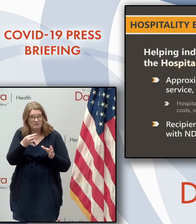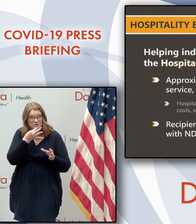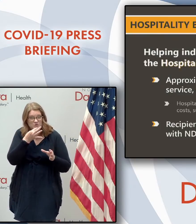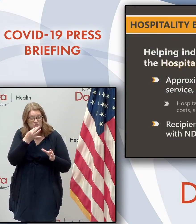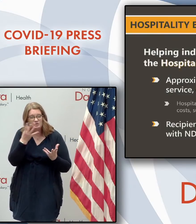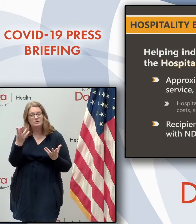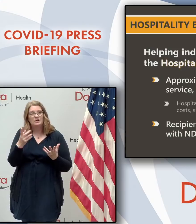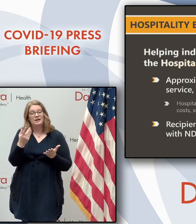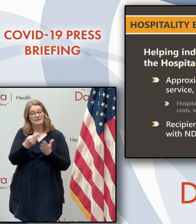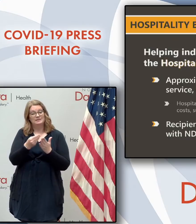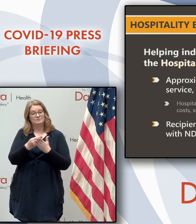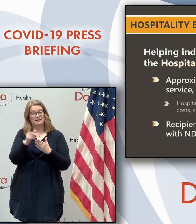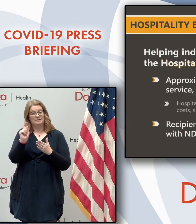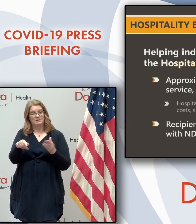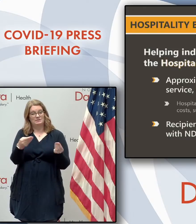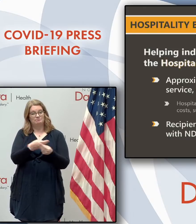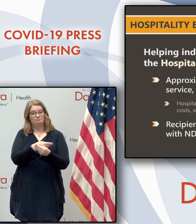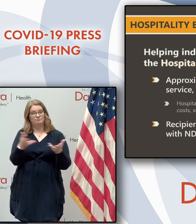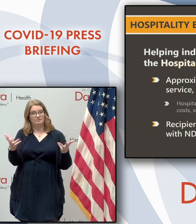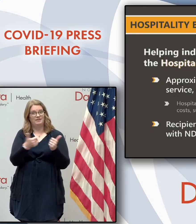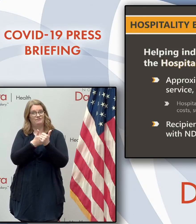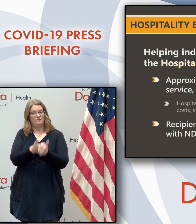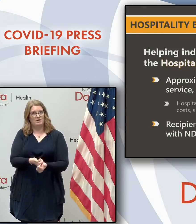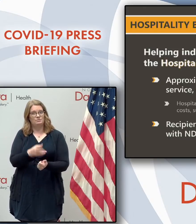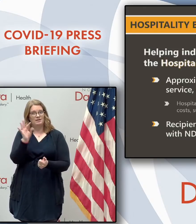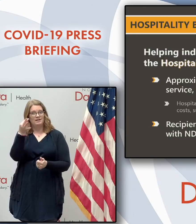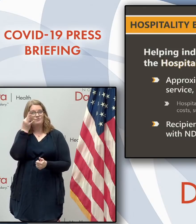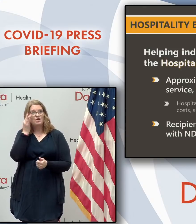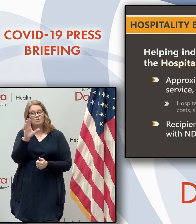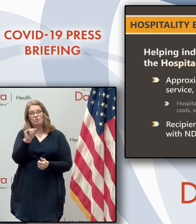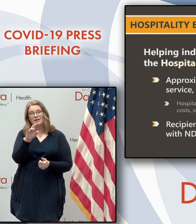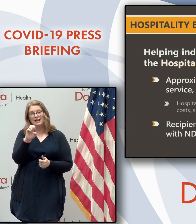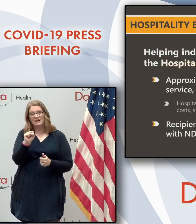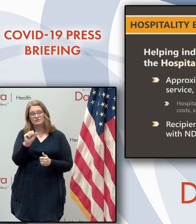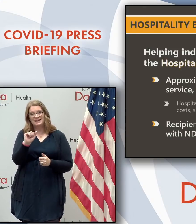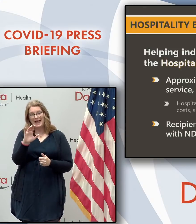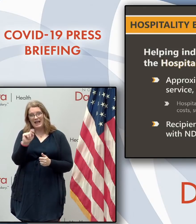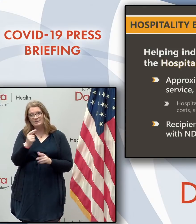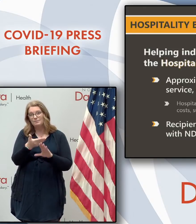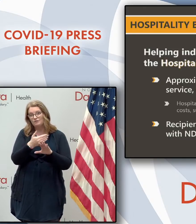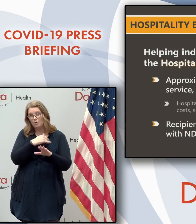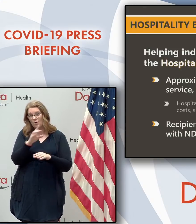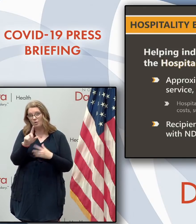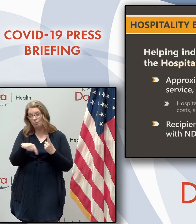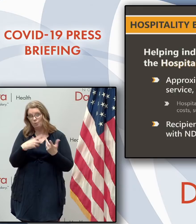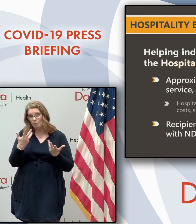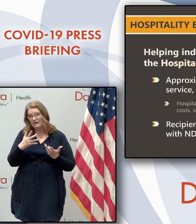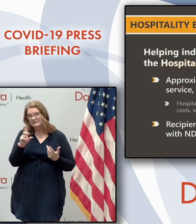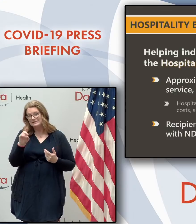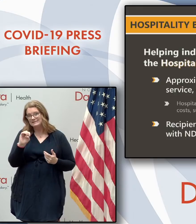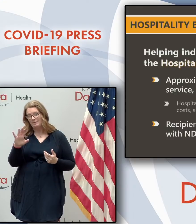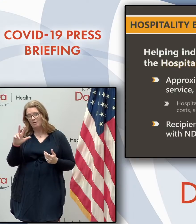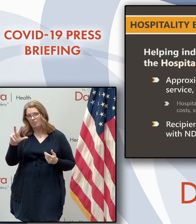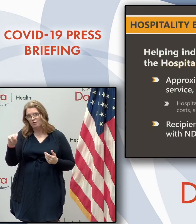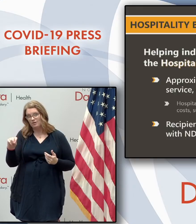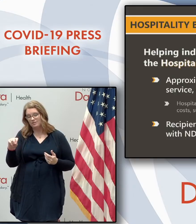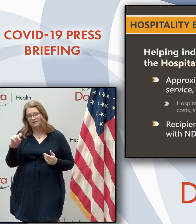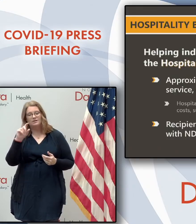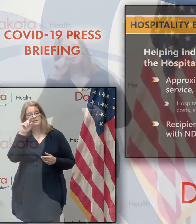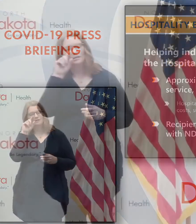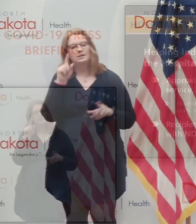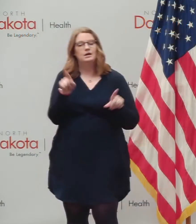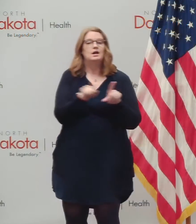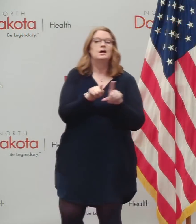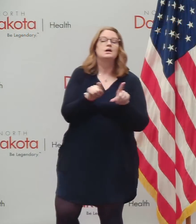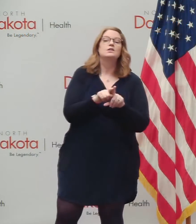all needs to be distributed in compliance with the Federal CARES Act before December 30th. Secondarily, I also